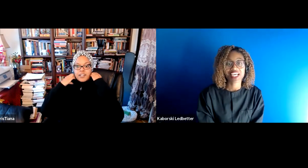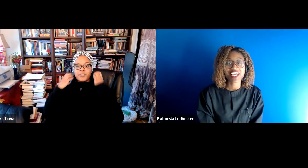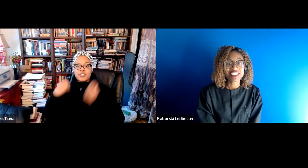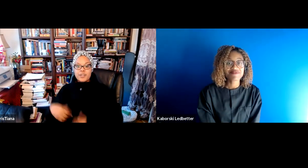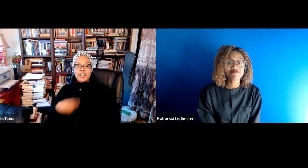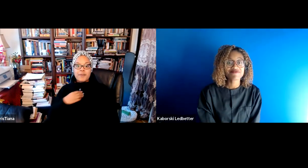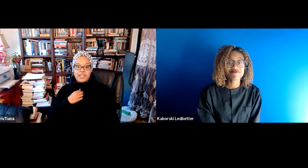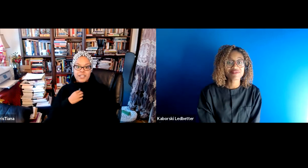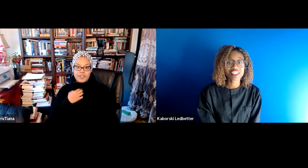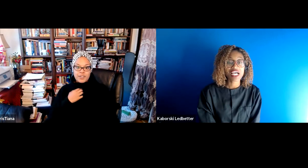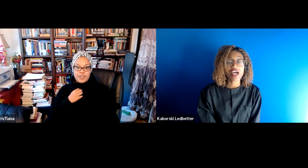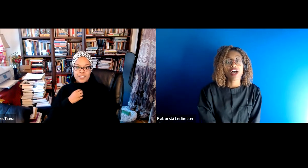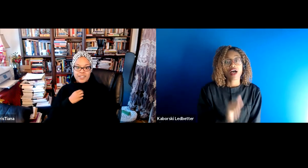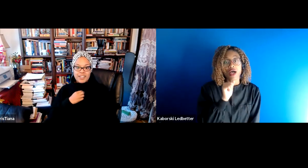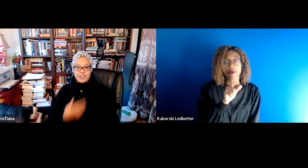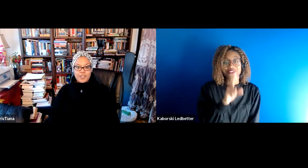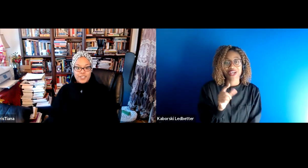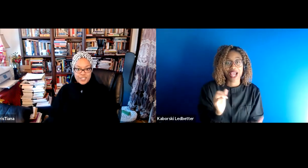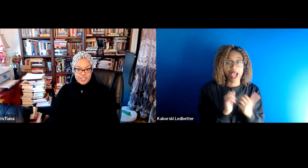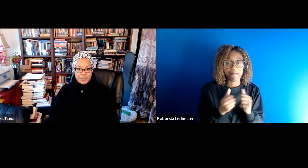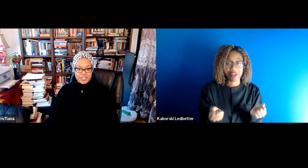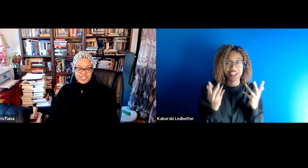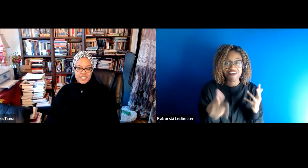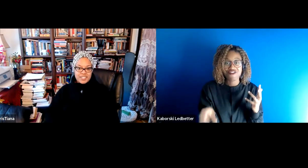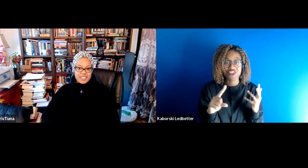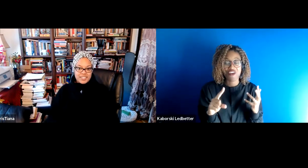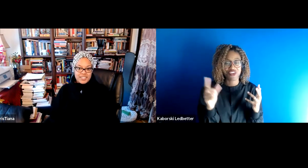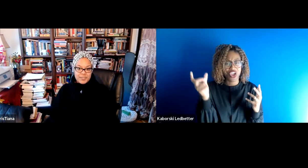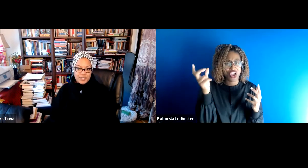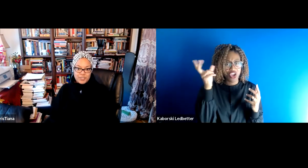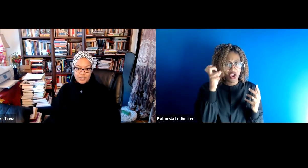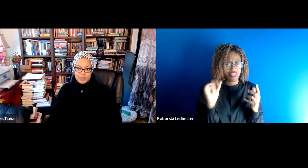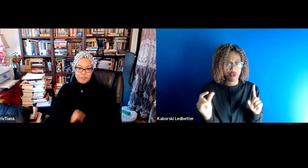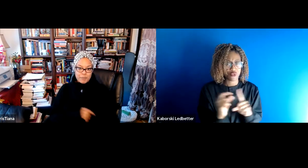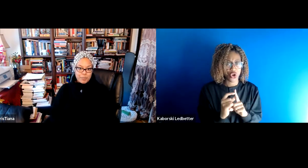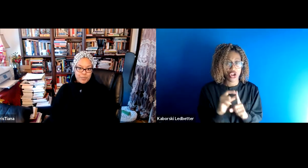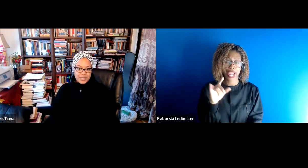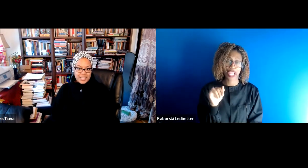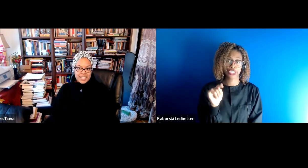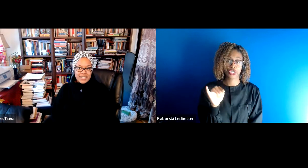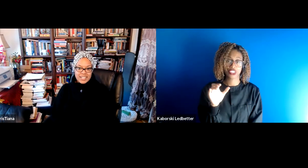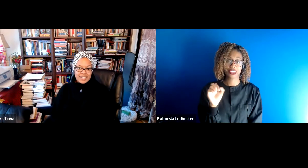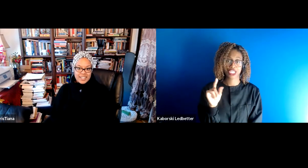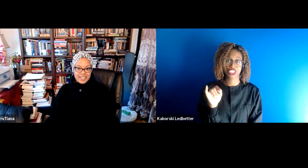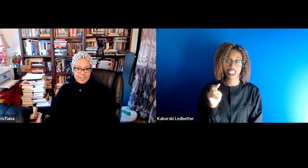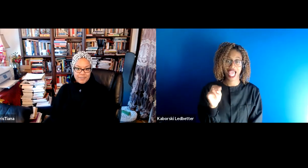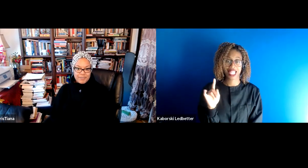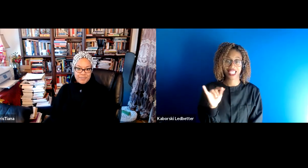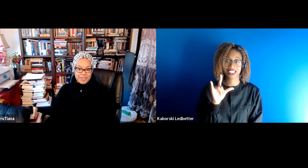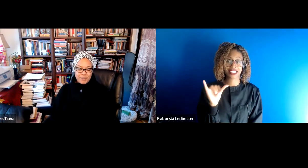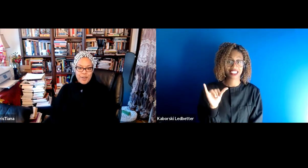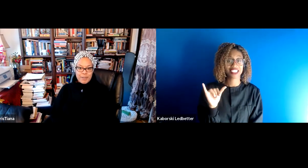I'm unsure how many of y'all have heard of the term intersectionality. This is one of those terms that's been pretty